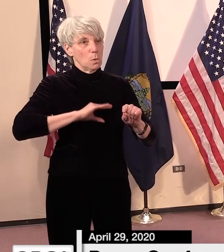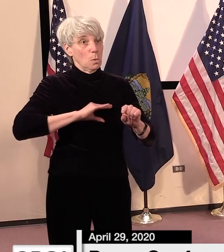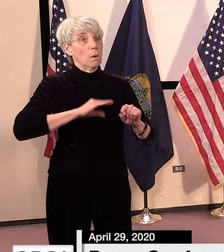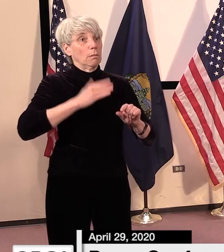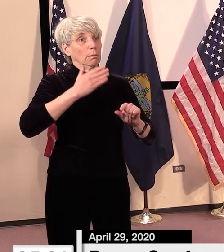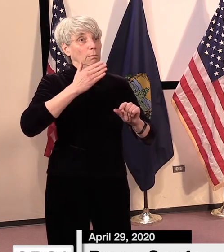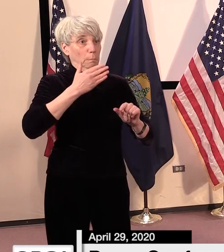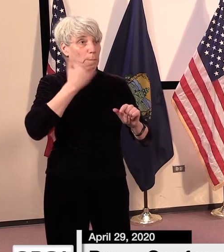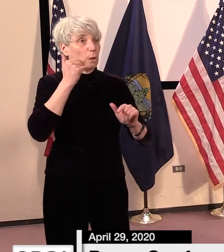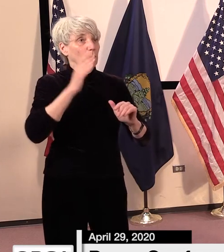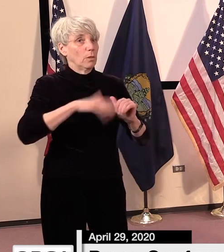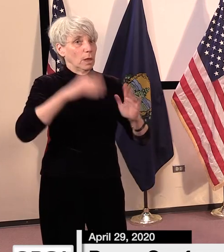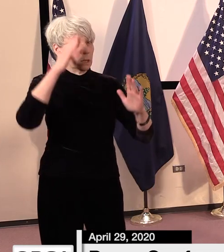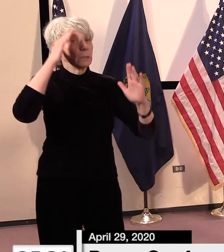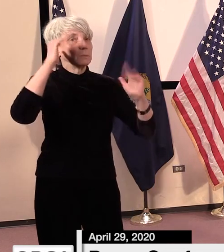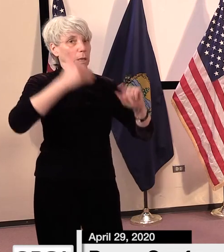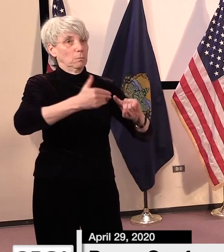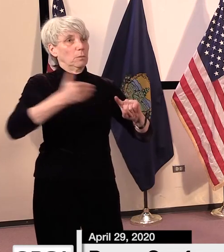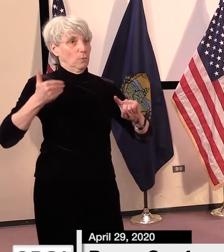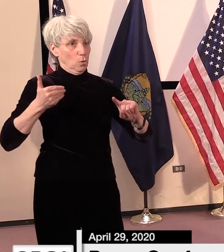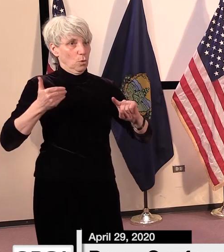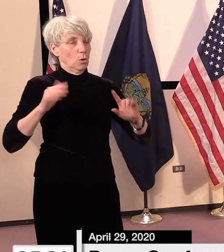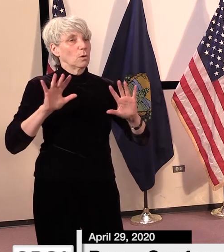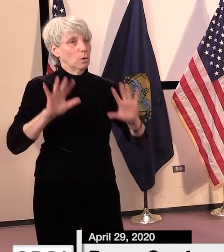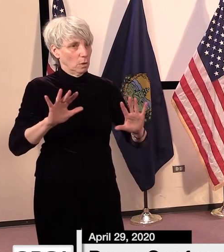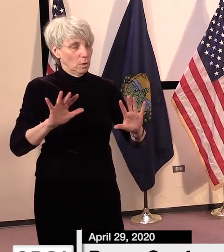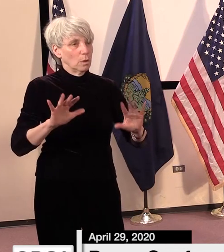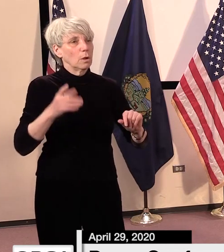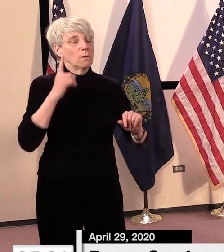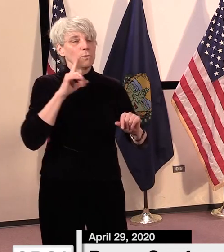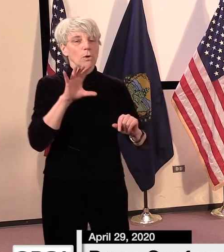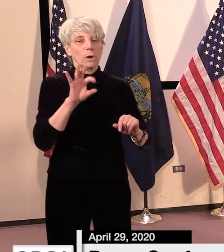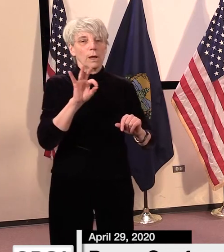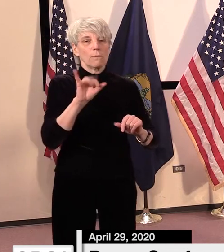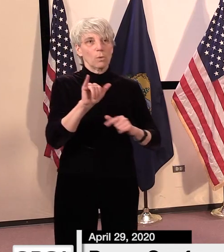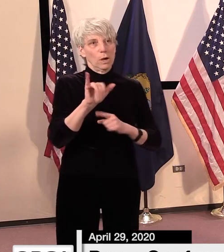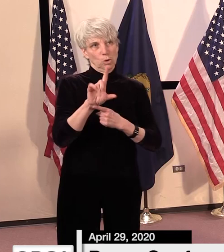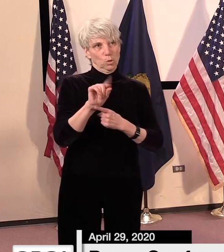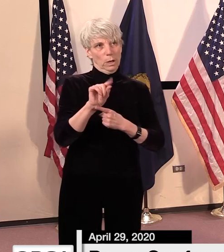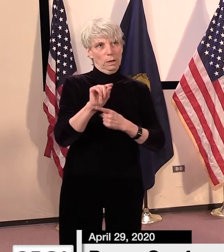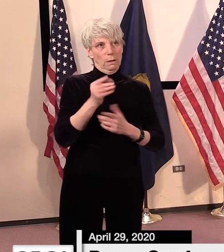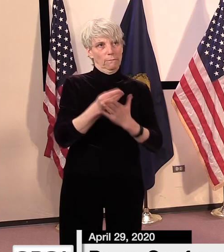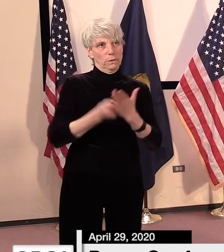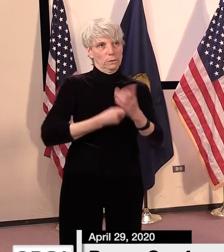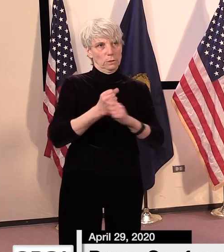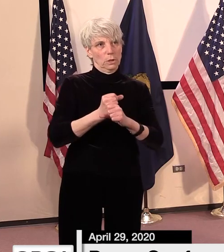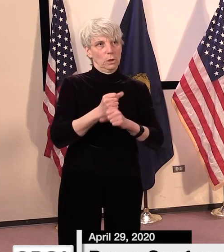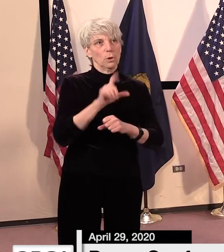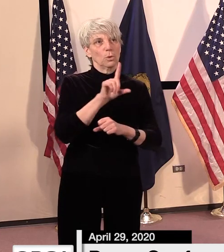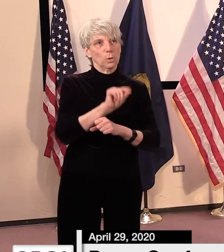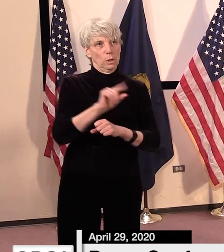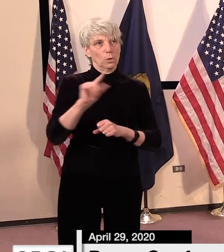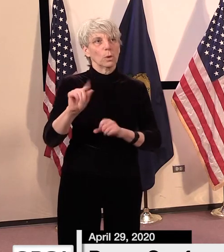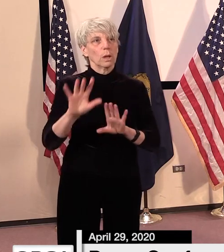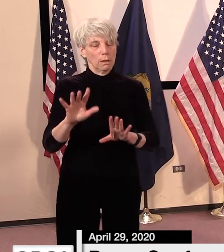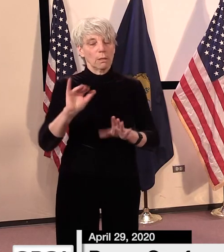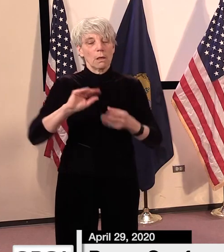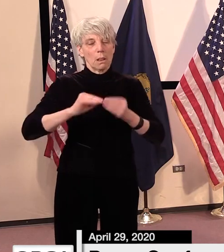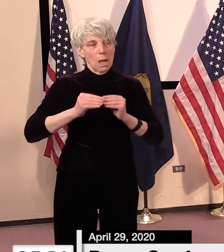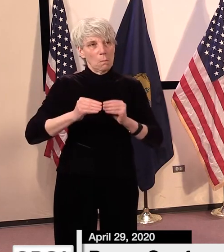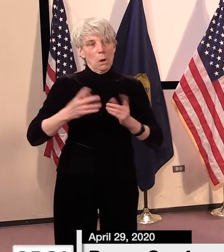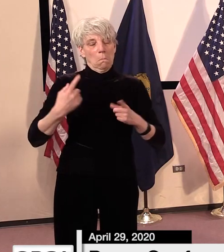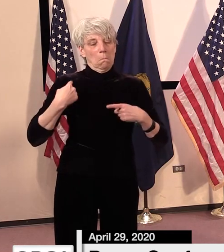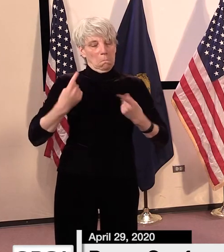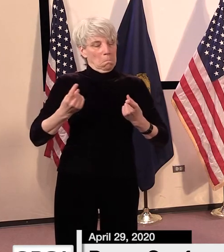predicting earlier. So that's the 20 picture, and we're working with those numbers as they evolve and waiting to see the